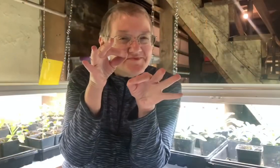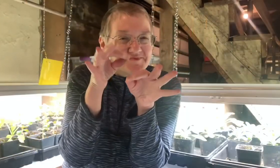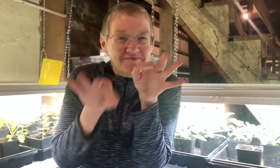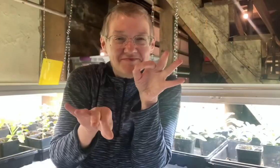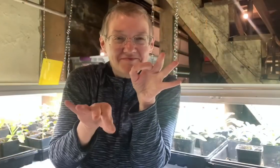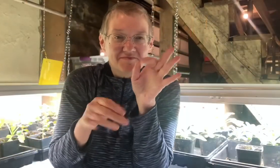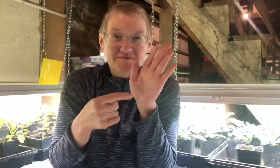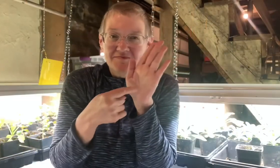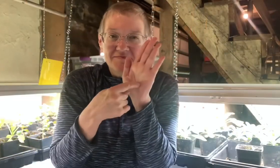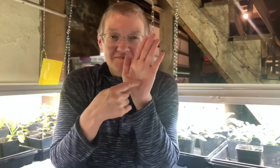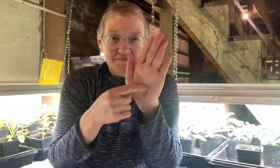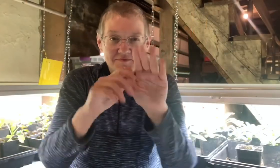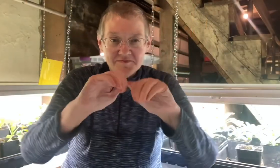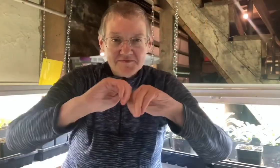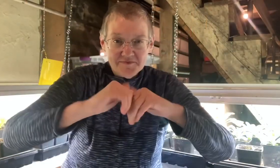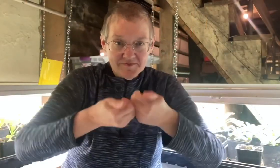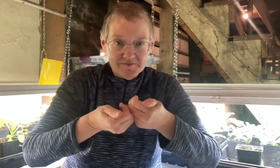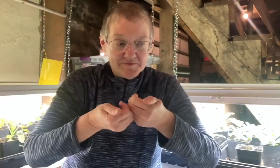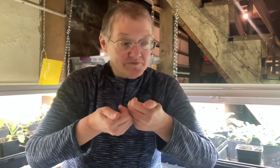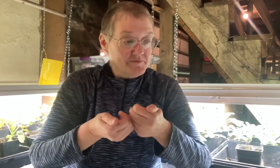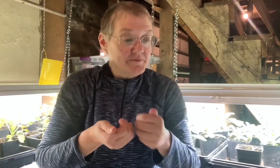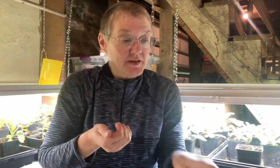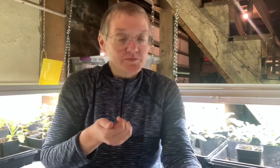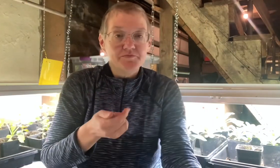And it was so simple. Let me show you how I did it.